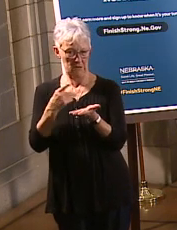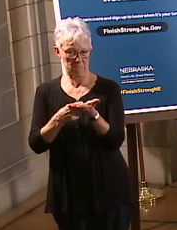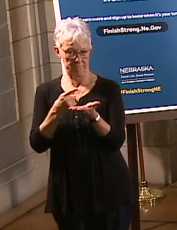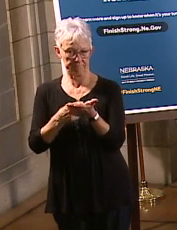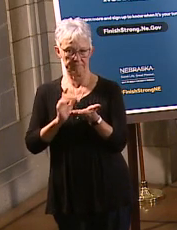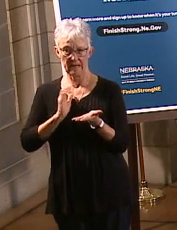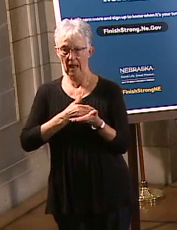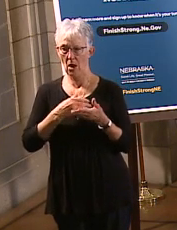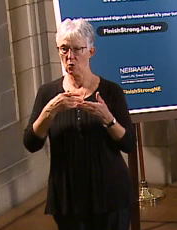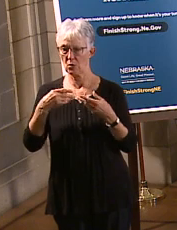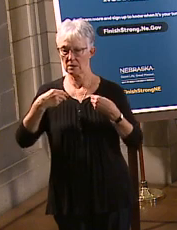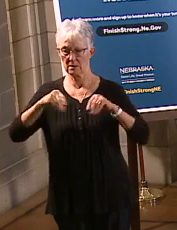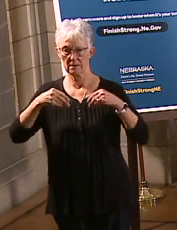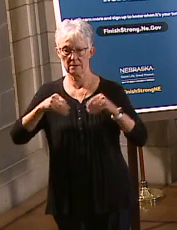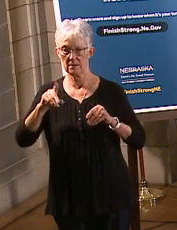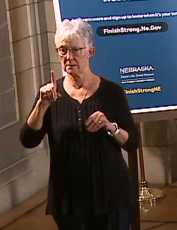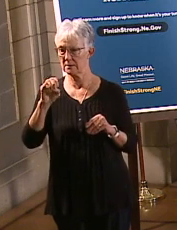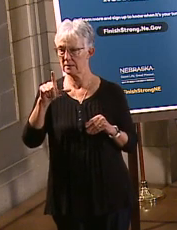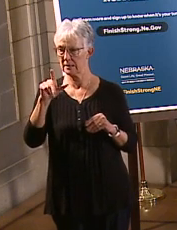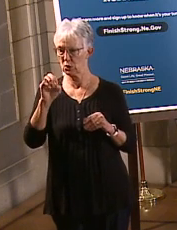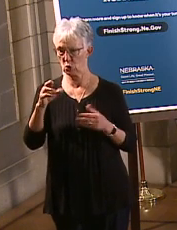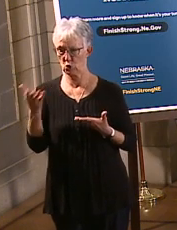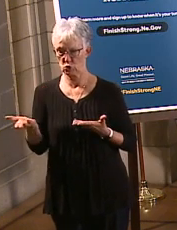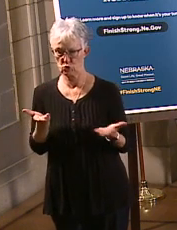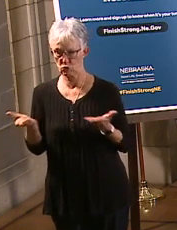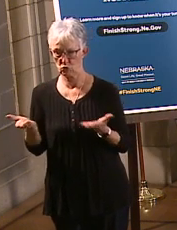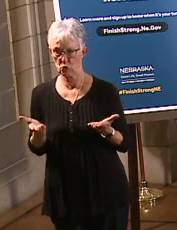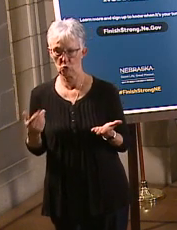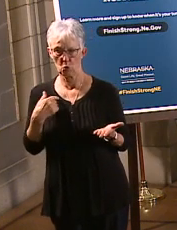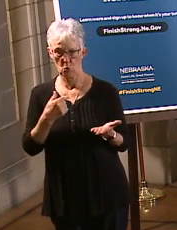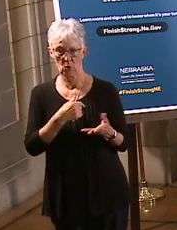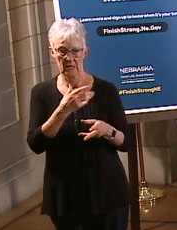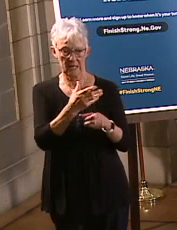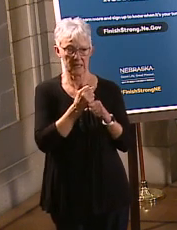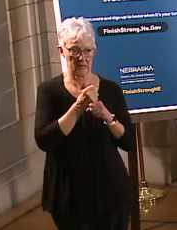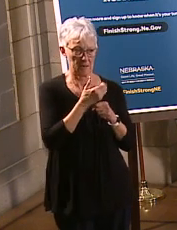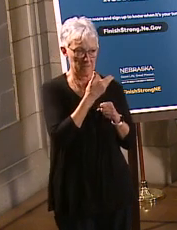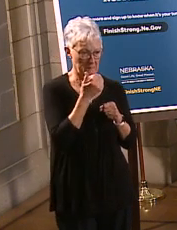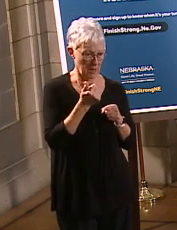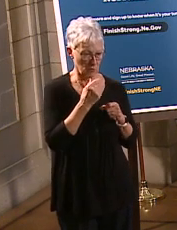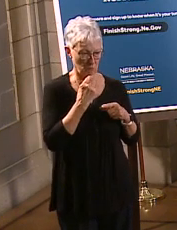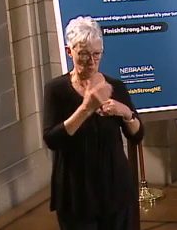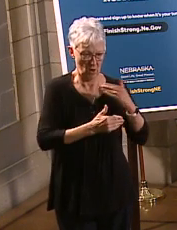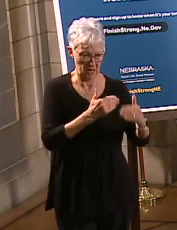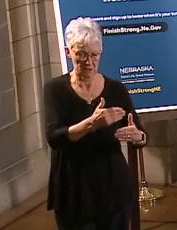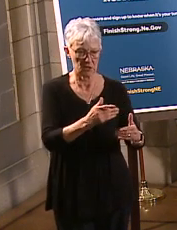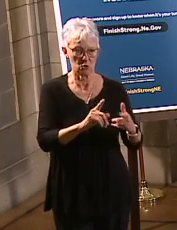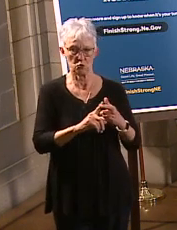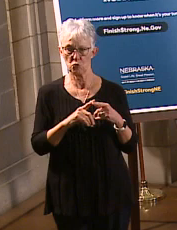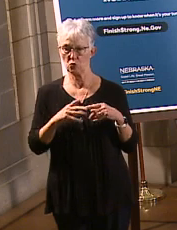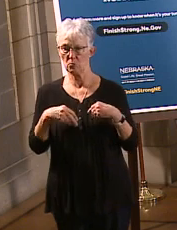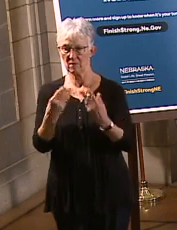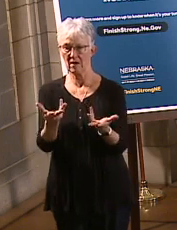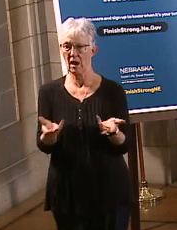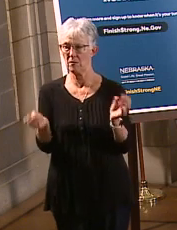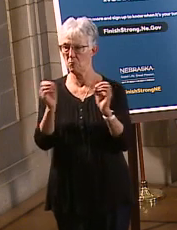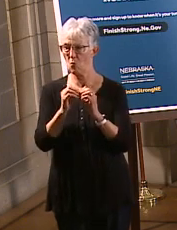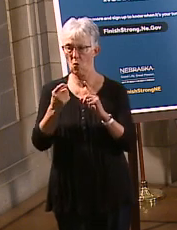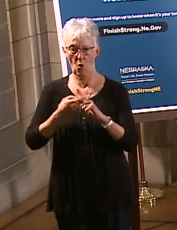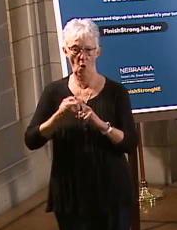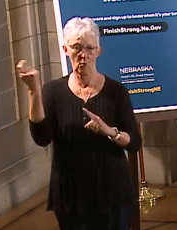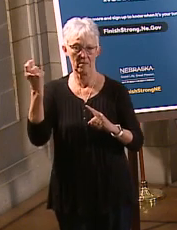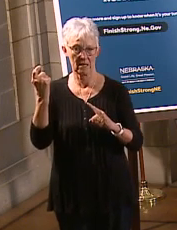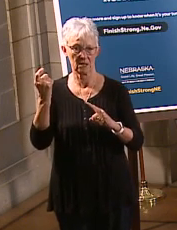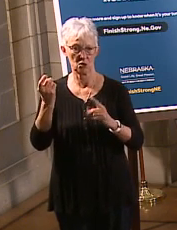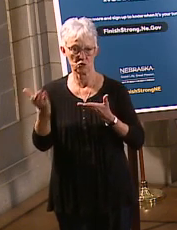which both of these are ways that we are leveraging better process and better technology to provide a more automated service that then